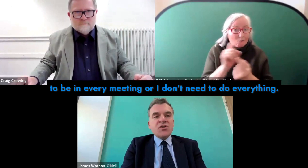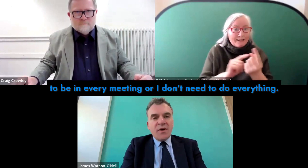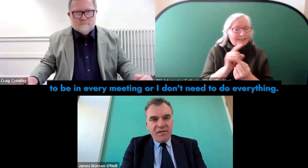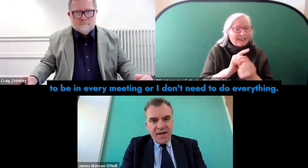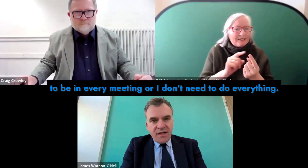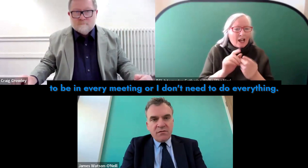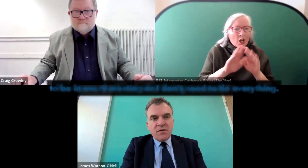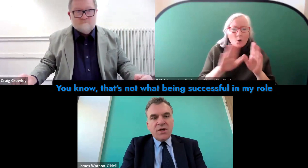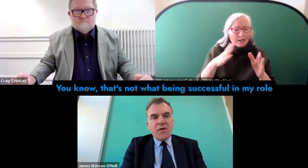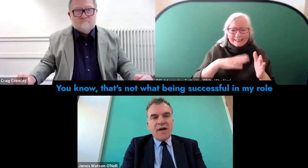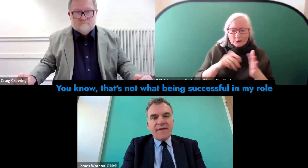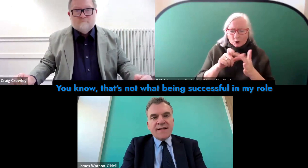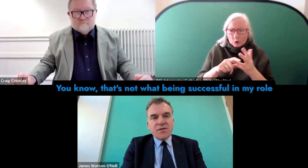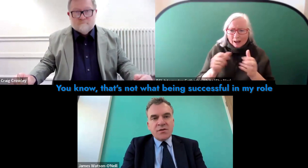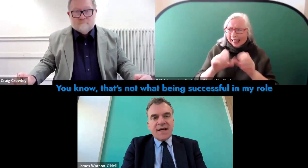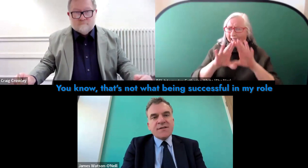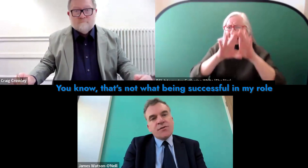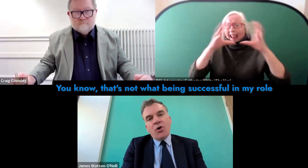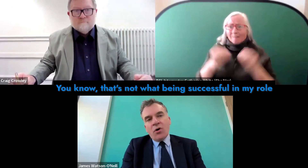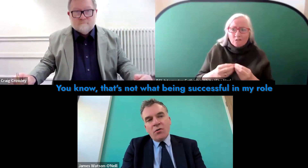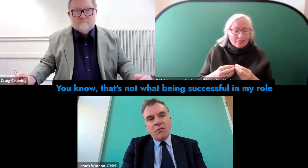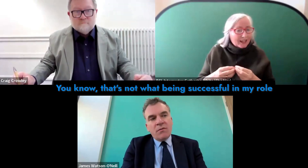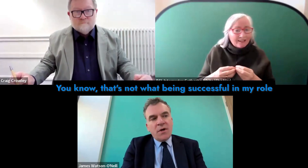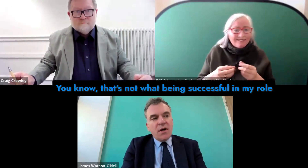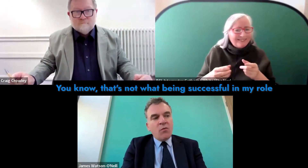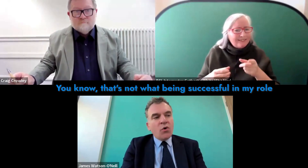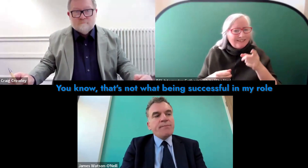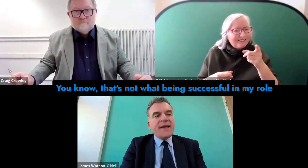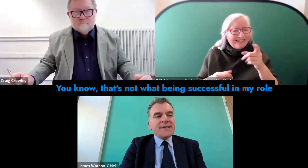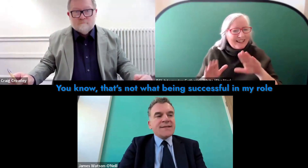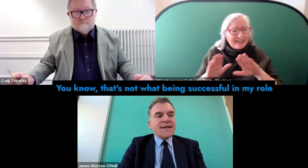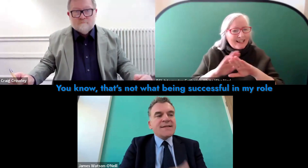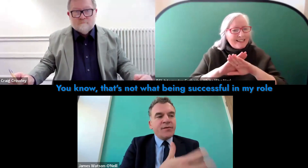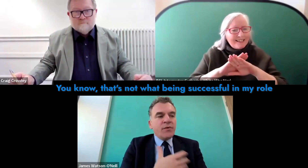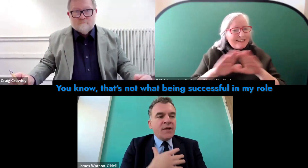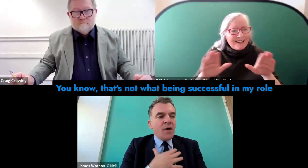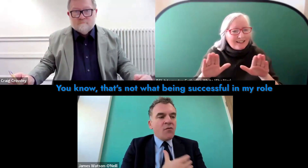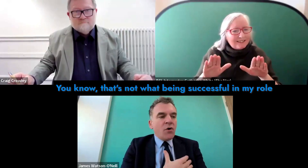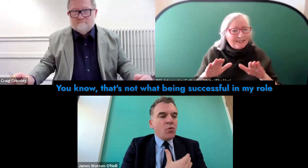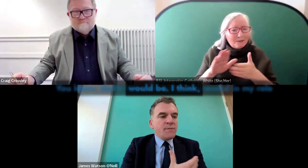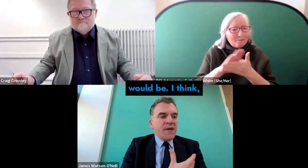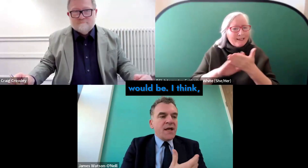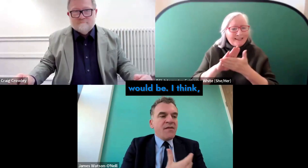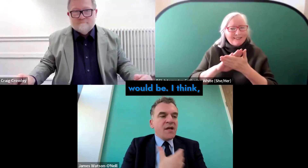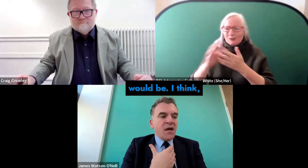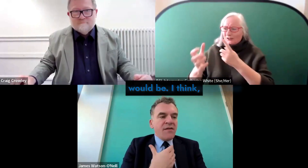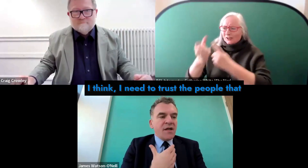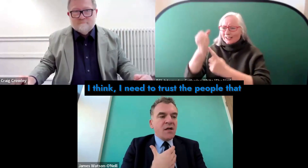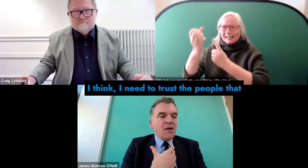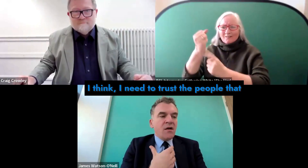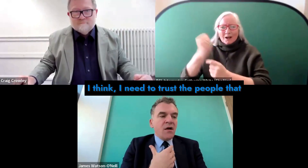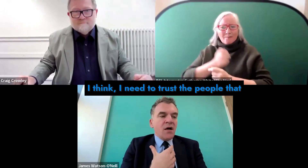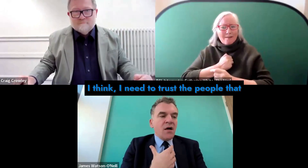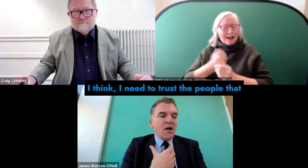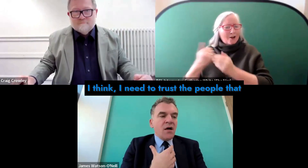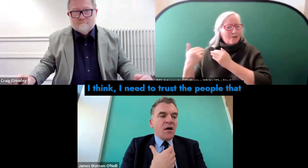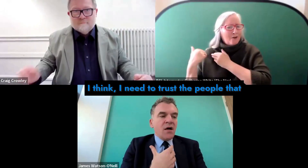I don't need to do everything. You know, that's not what being successful in my role would be.